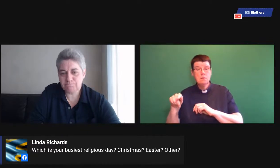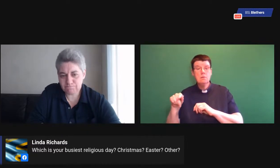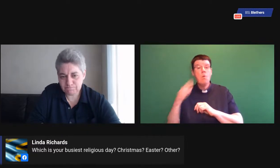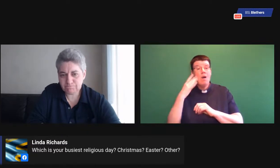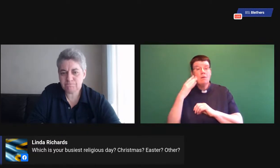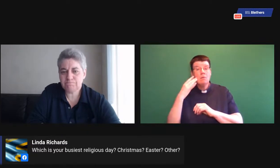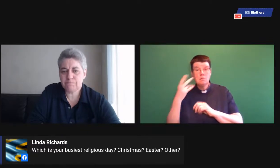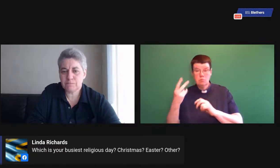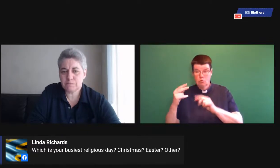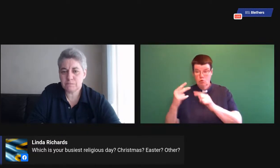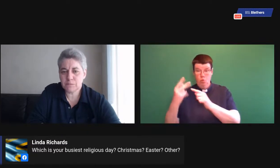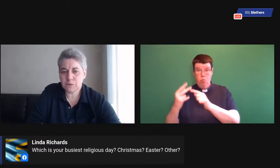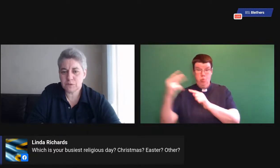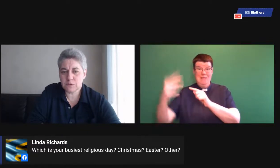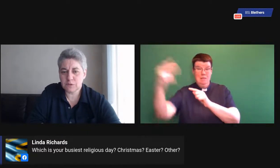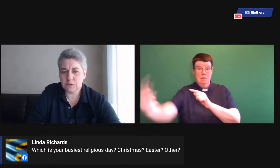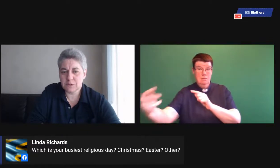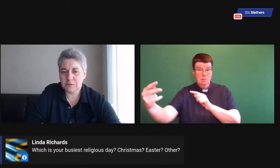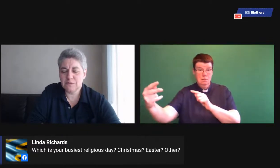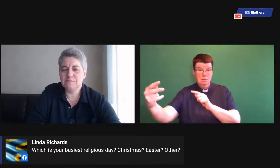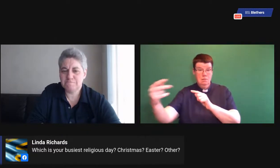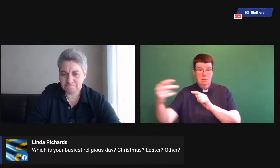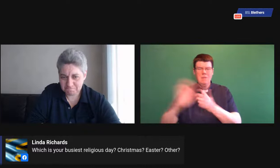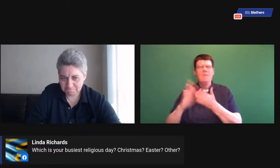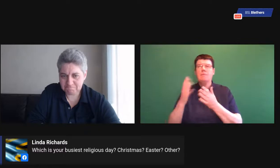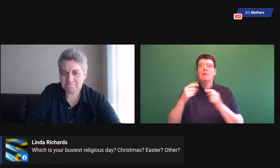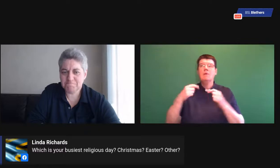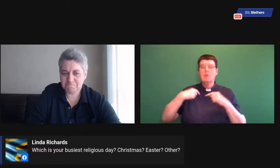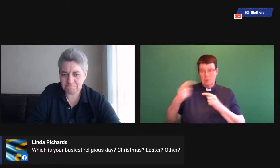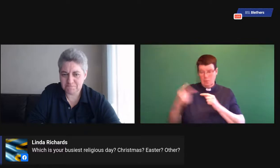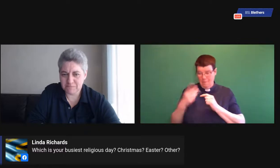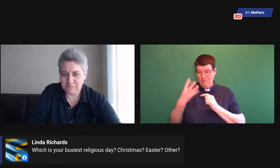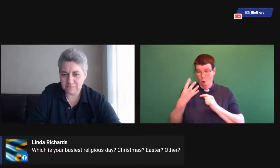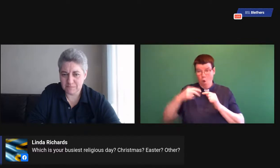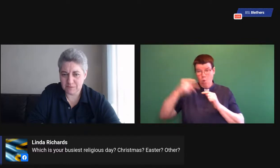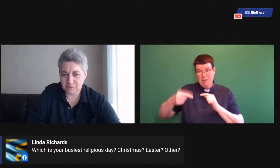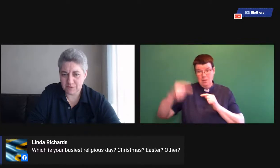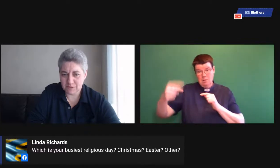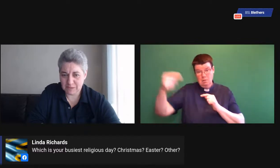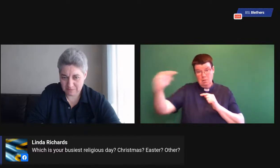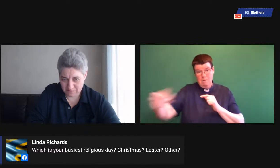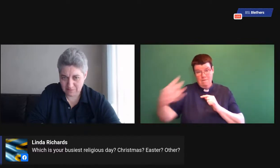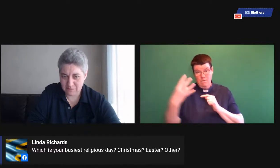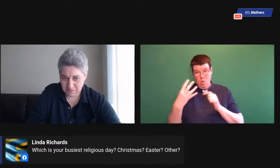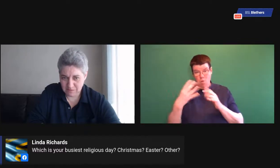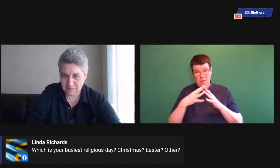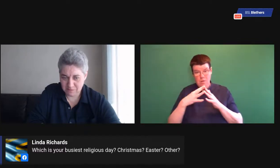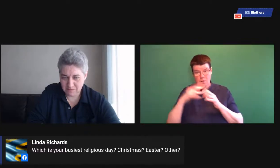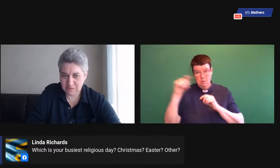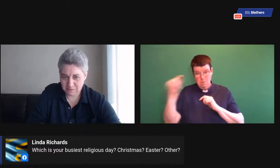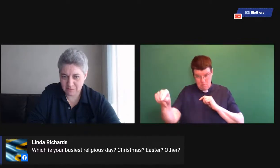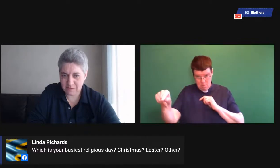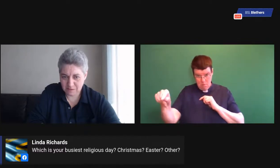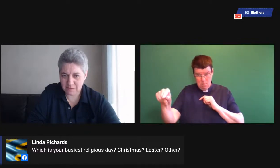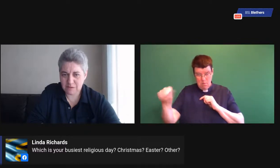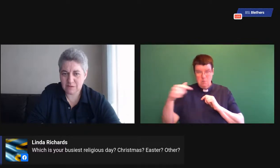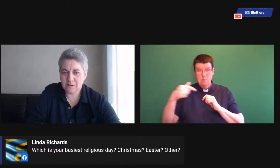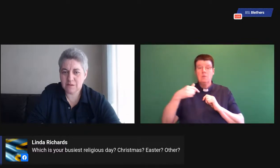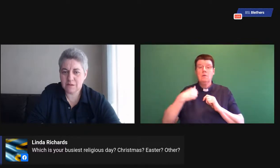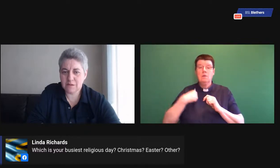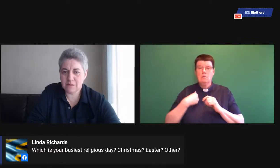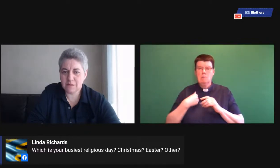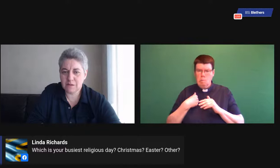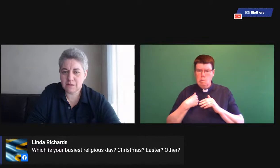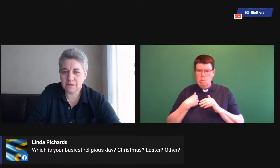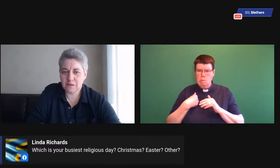get married soon, because I'd been invited. I knew it was only in a couple of weeks. So, well, actually, I knew it was going to be in 4 weeks' time,